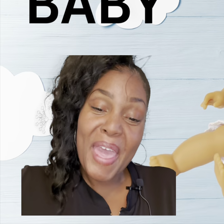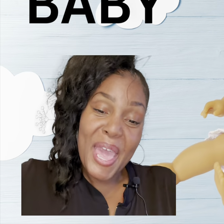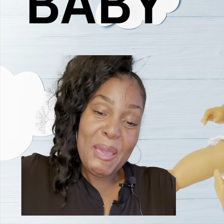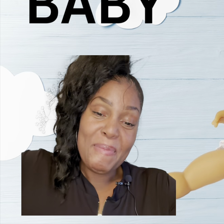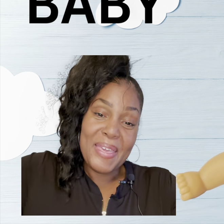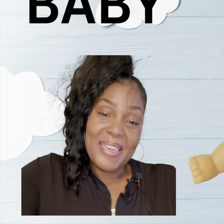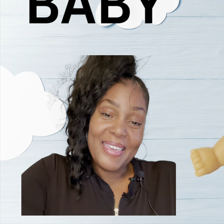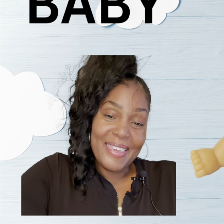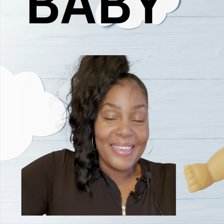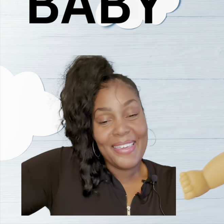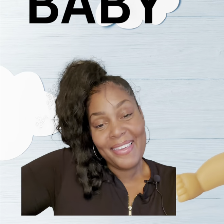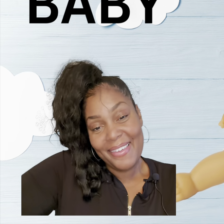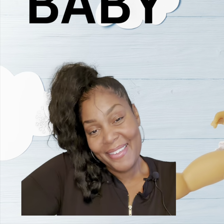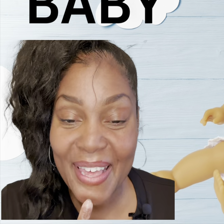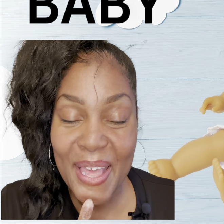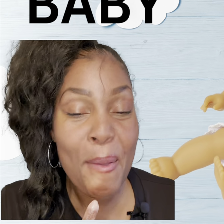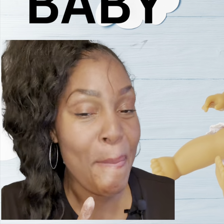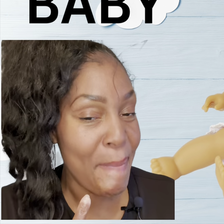Baby.